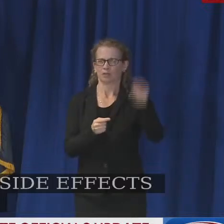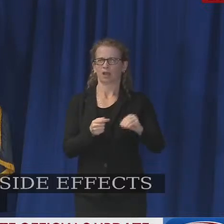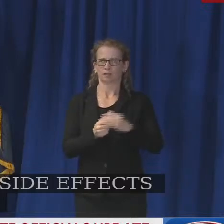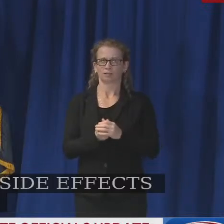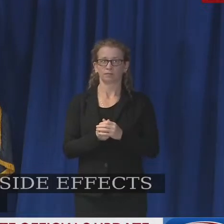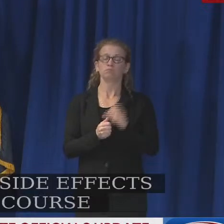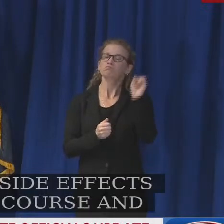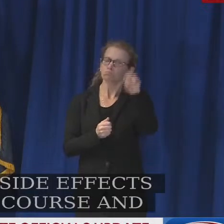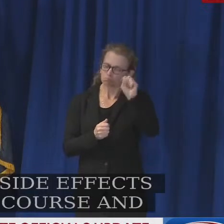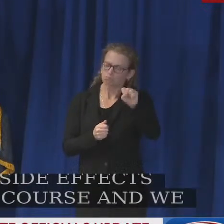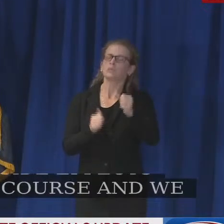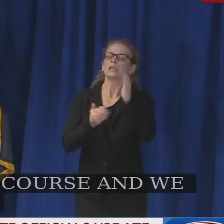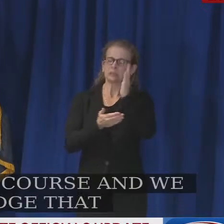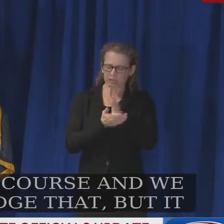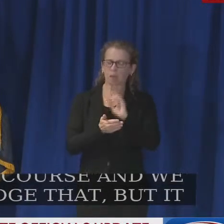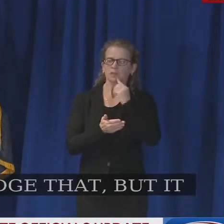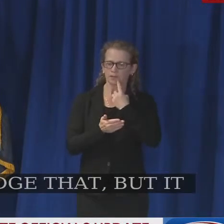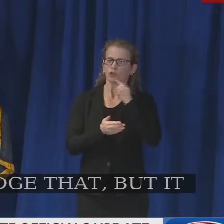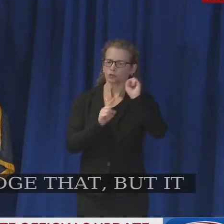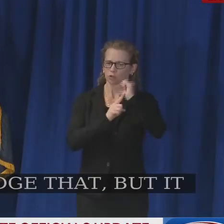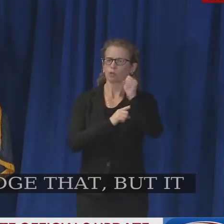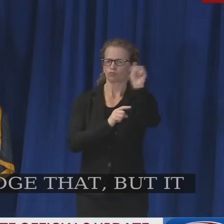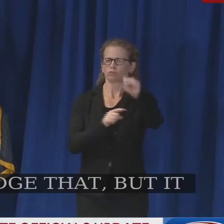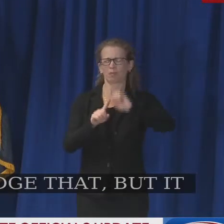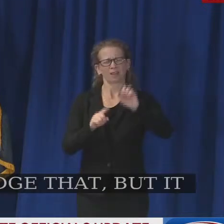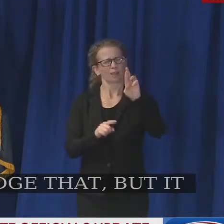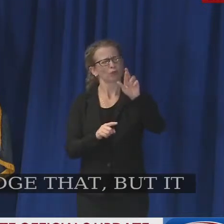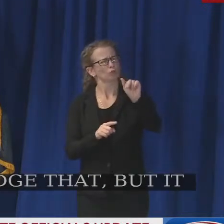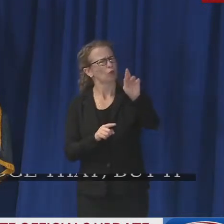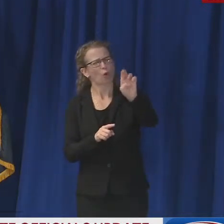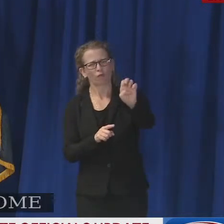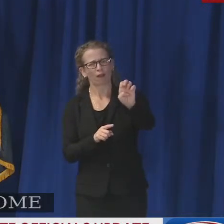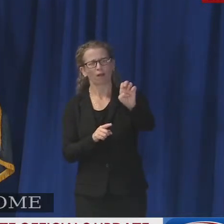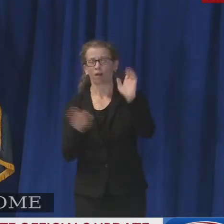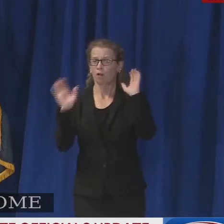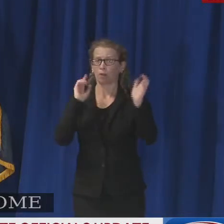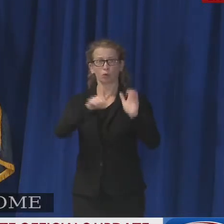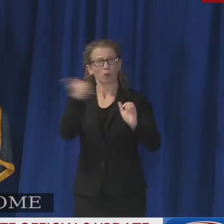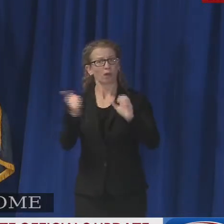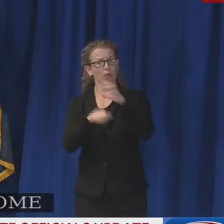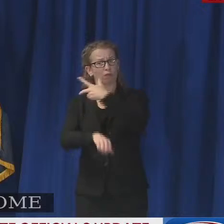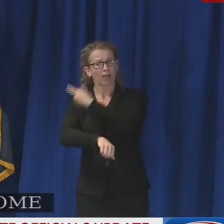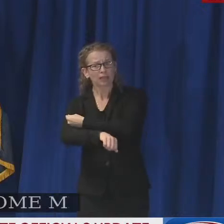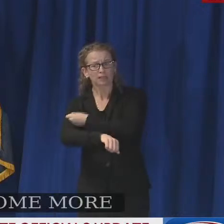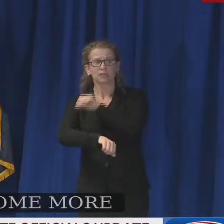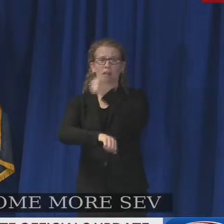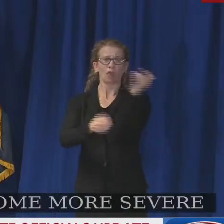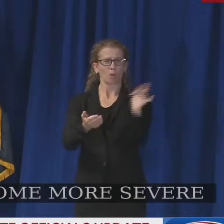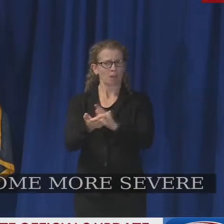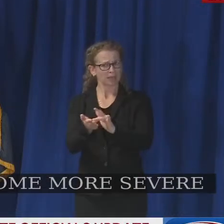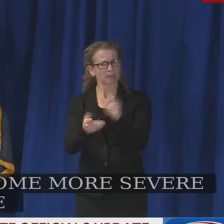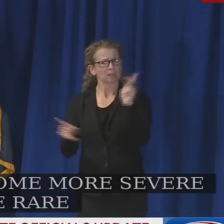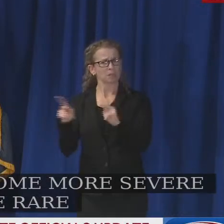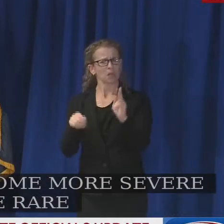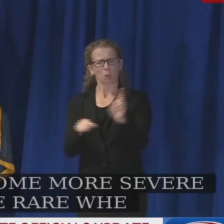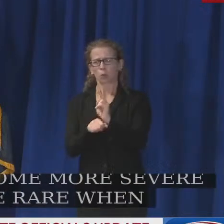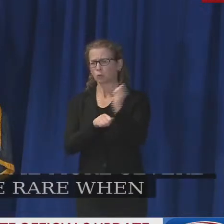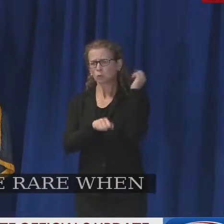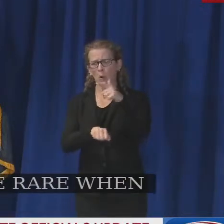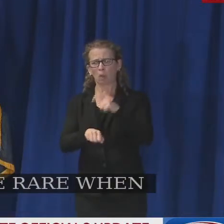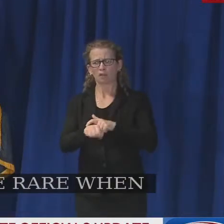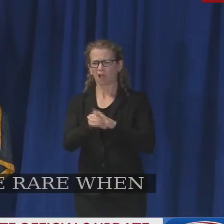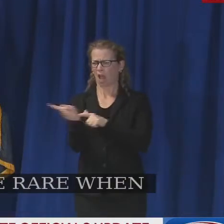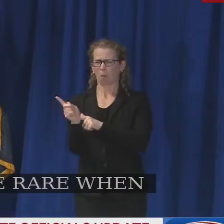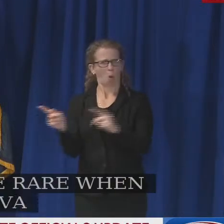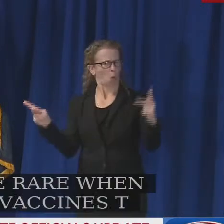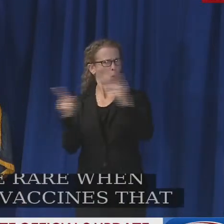some more severe cases, but those they really are rare when you look at other vaccines that might be out there or other medicines that are taking. The net